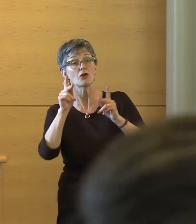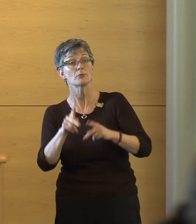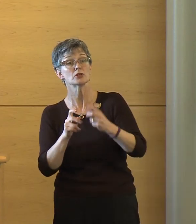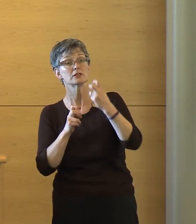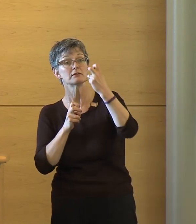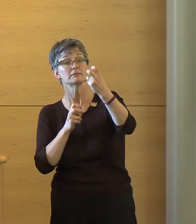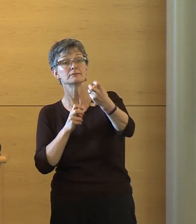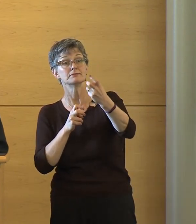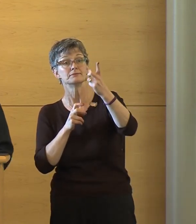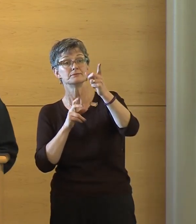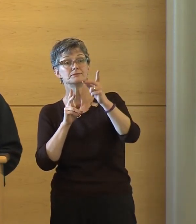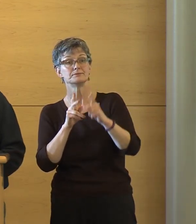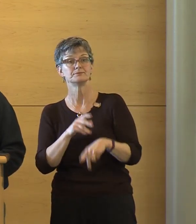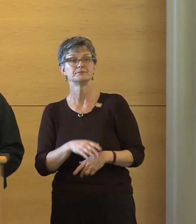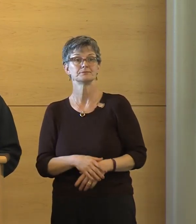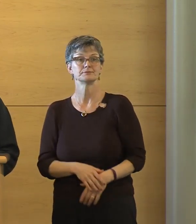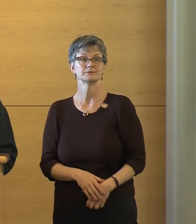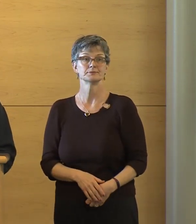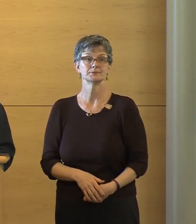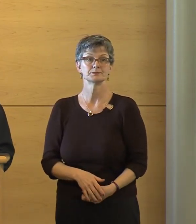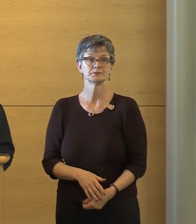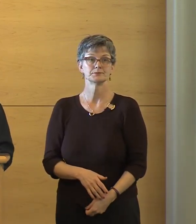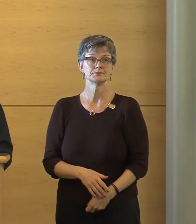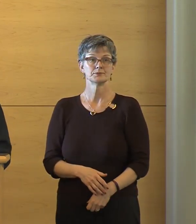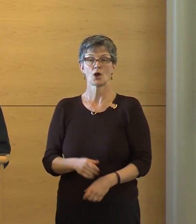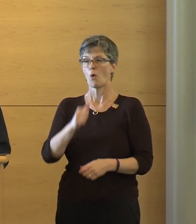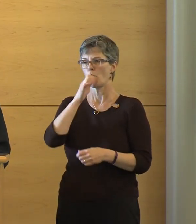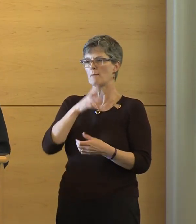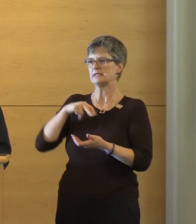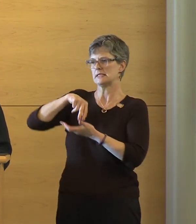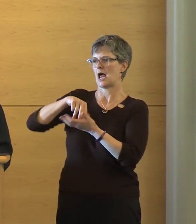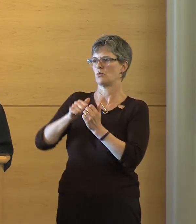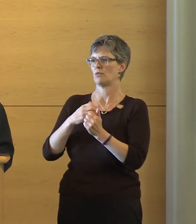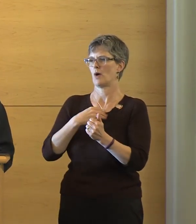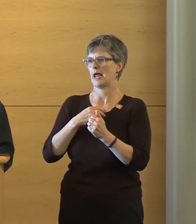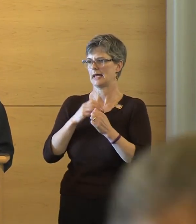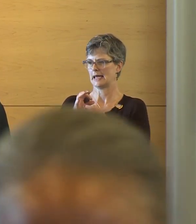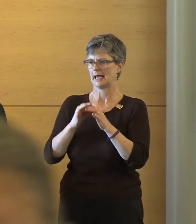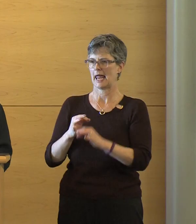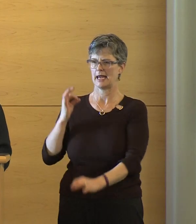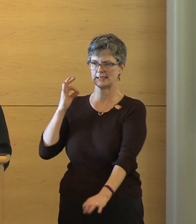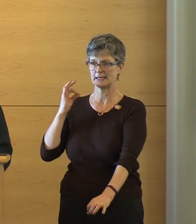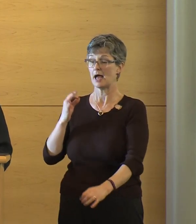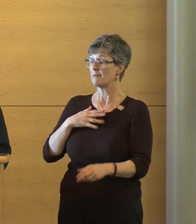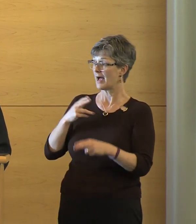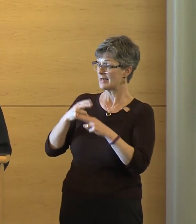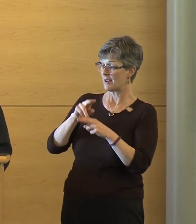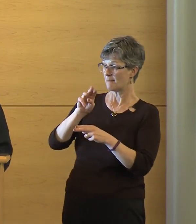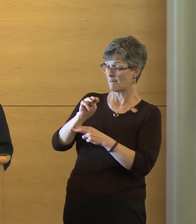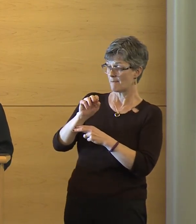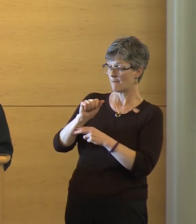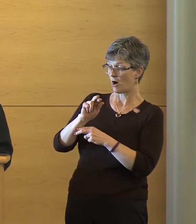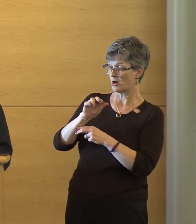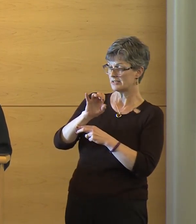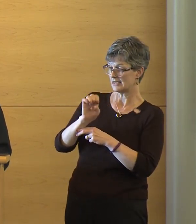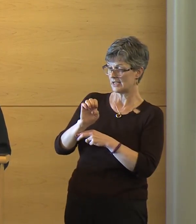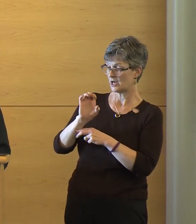be the most accessible, then that's really going to position us above the competition. So that's the message that we're trying to communicate to them.